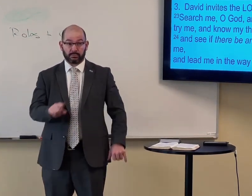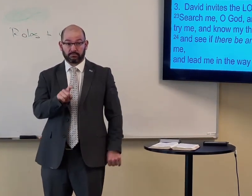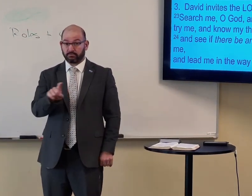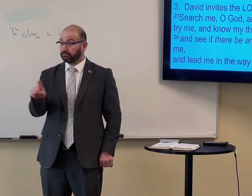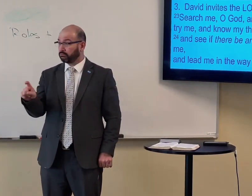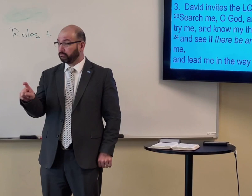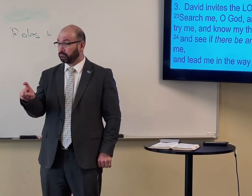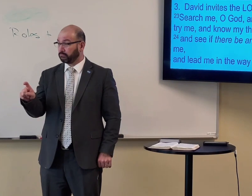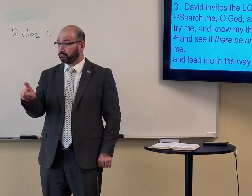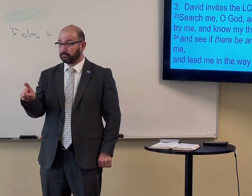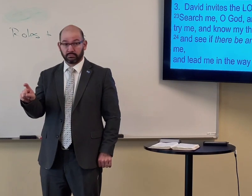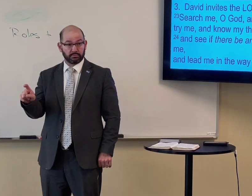Does God want you to stay the same?